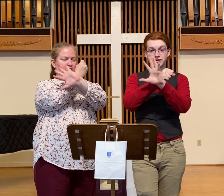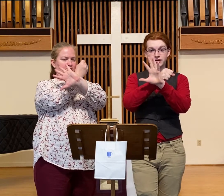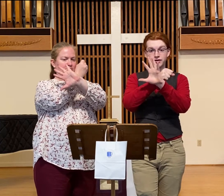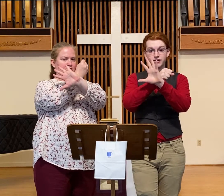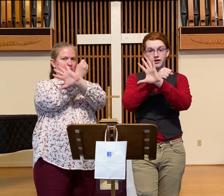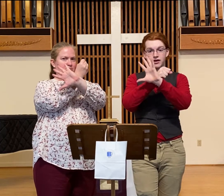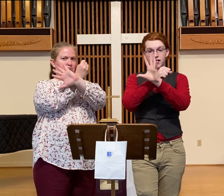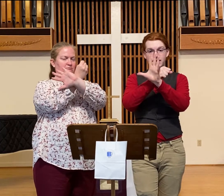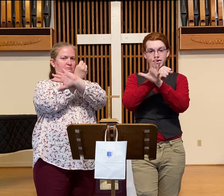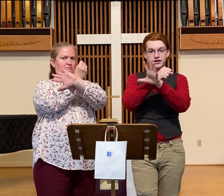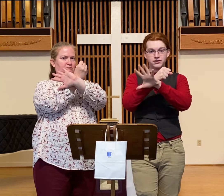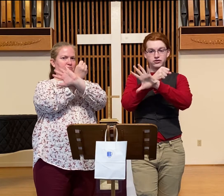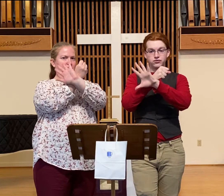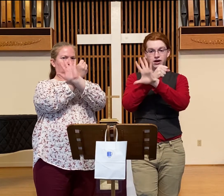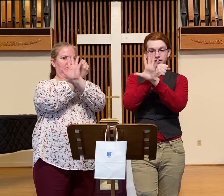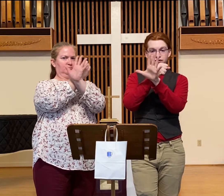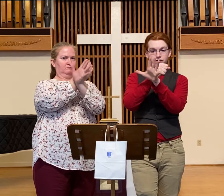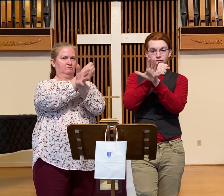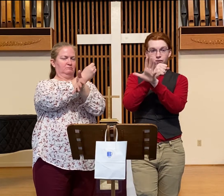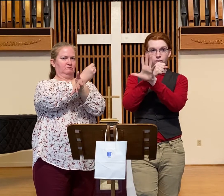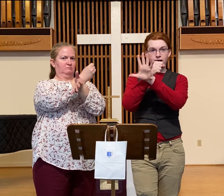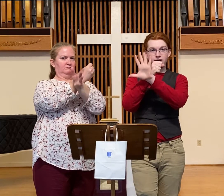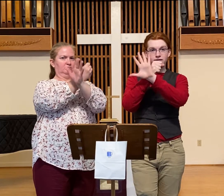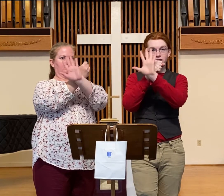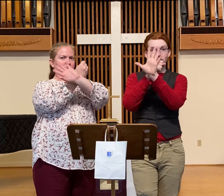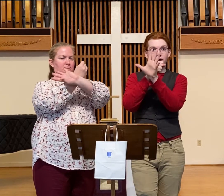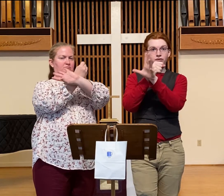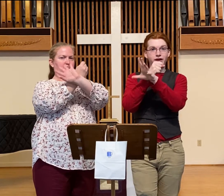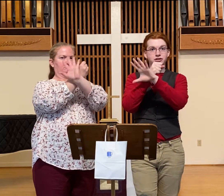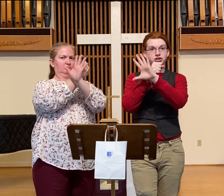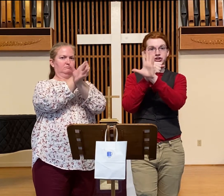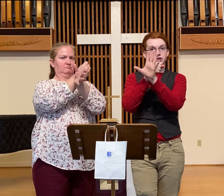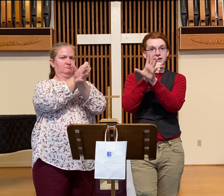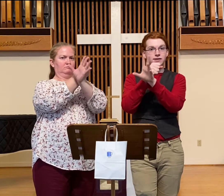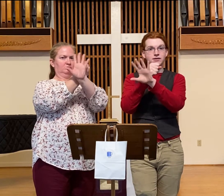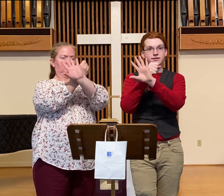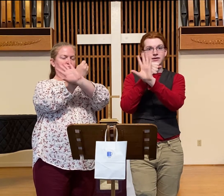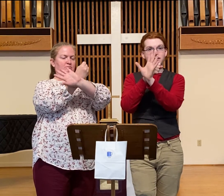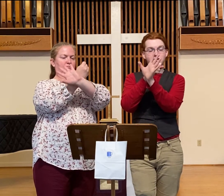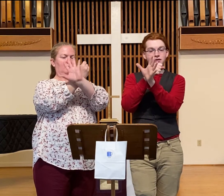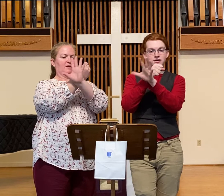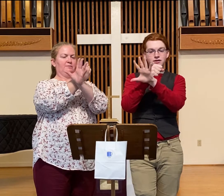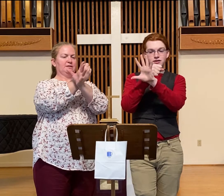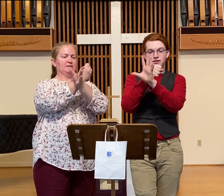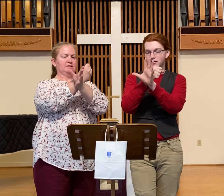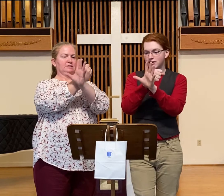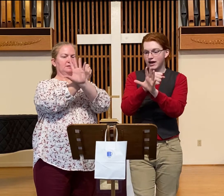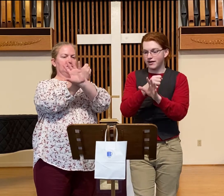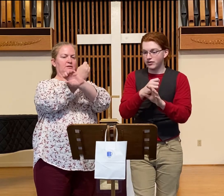it, and then you kind of wave it around like a shield. That makes sense. Yeah, but